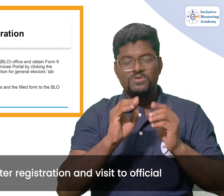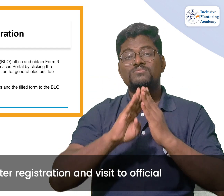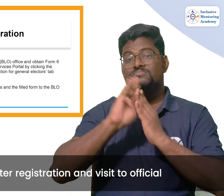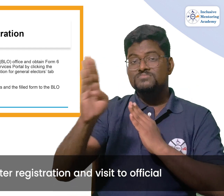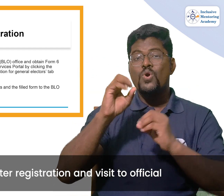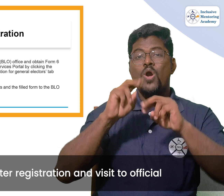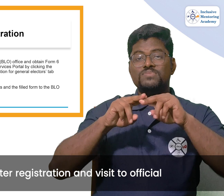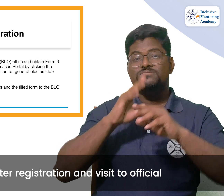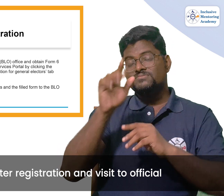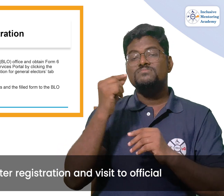and visit to official.